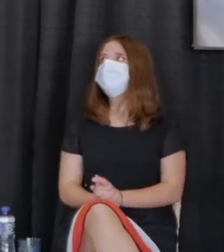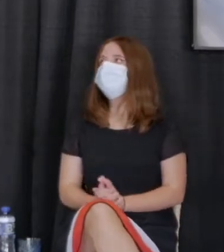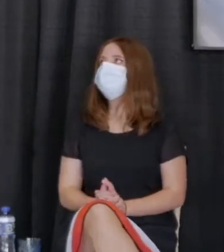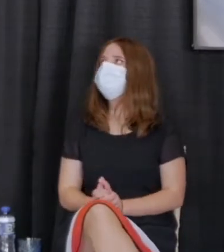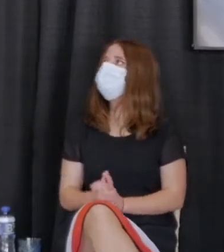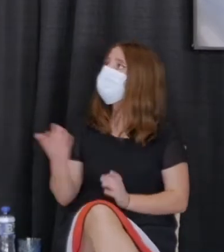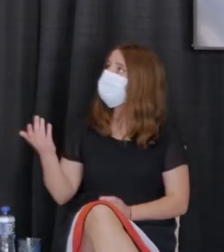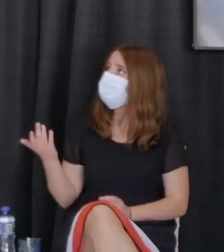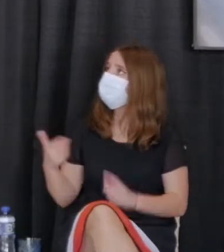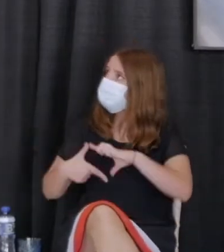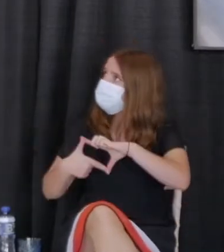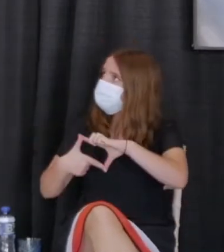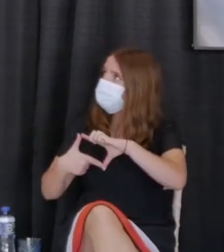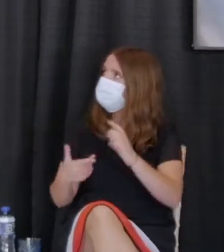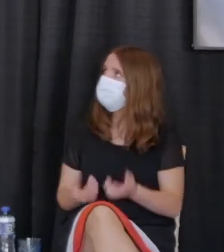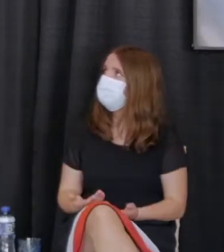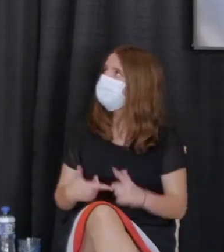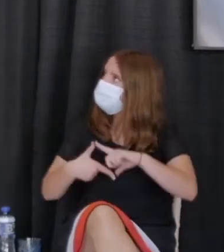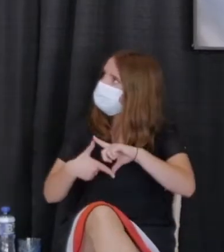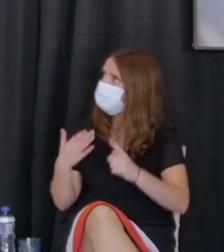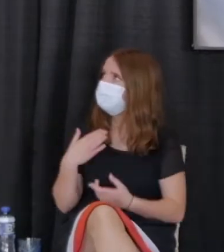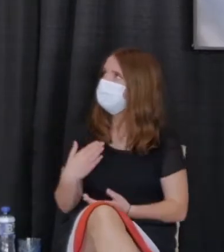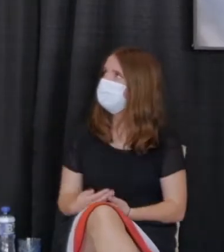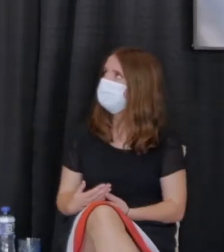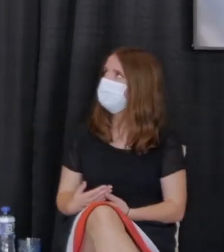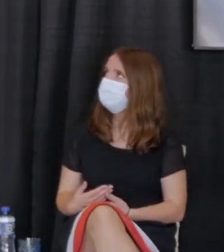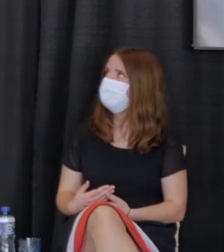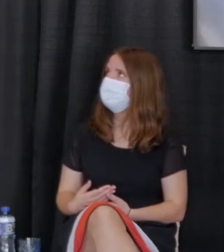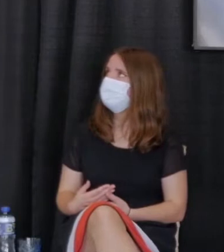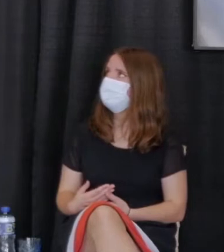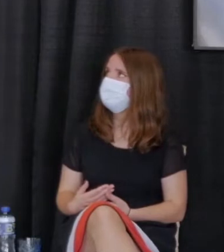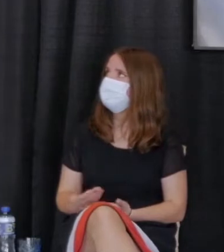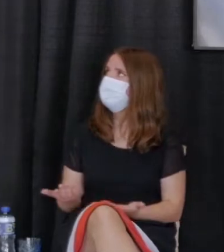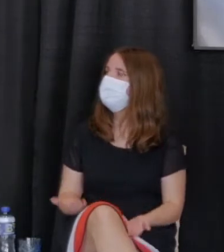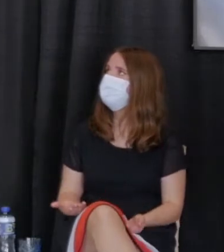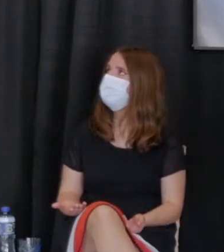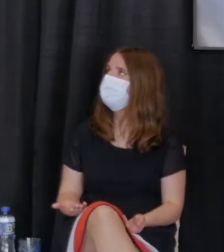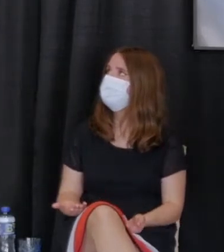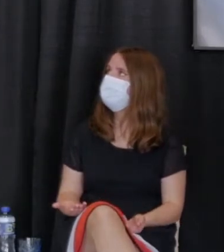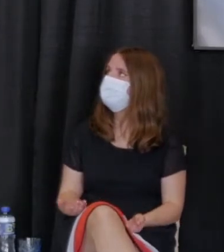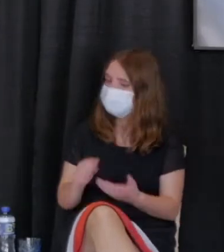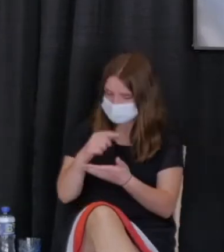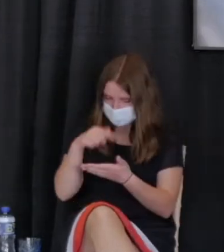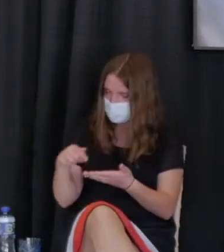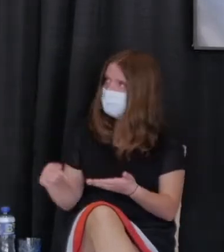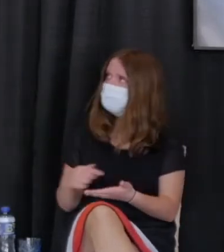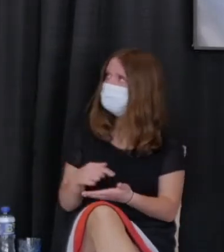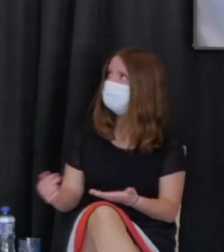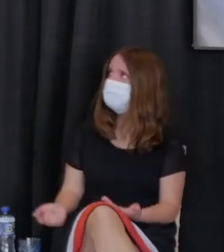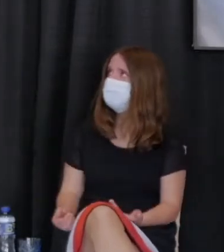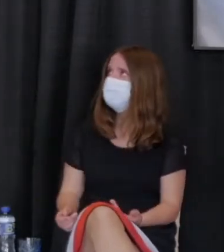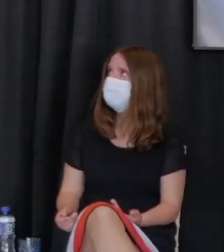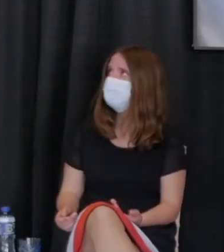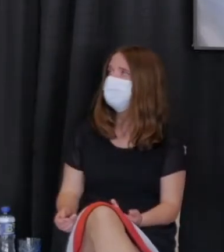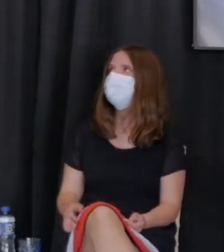Thanks, Lynn, and good morning, everybody. First of all, it's a great privilege to be here today and to be asked